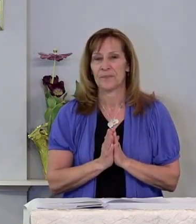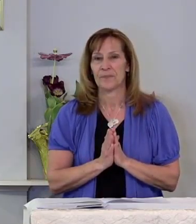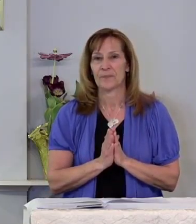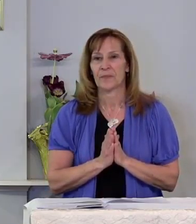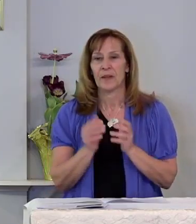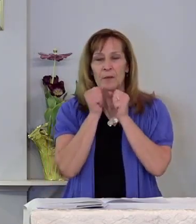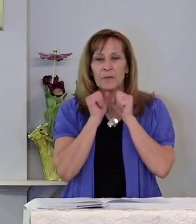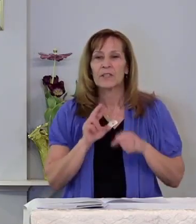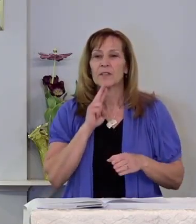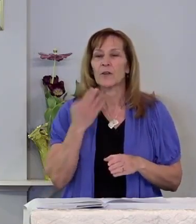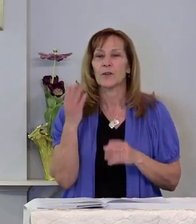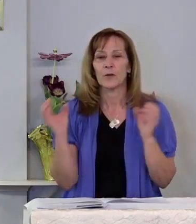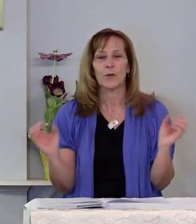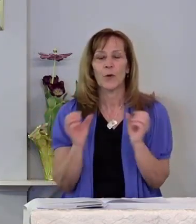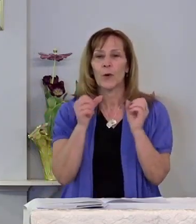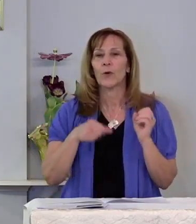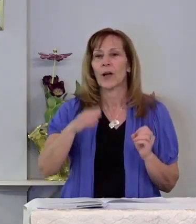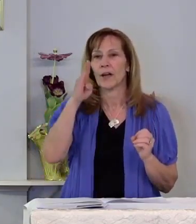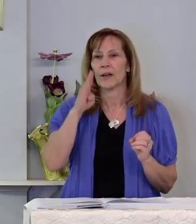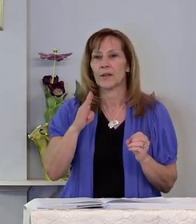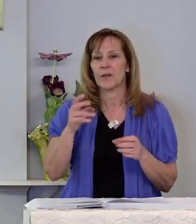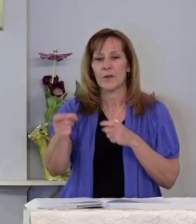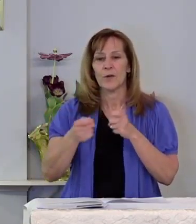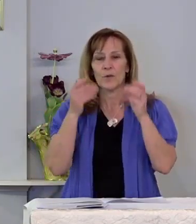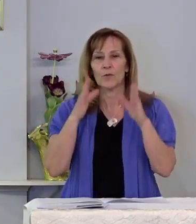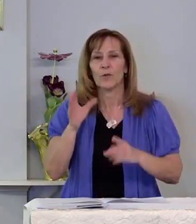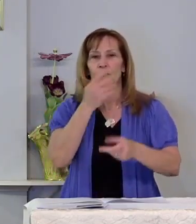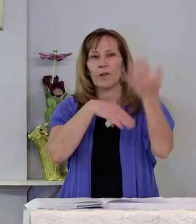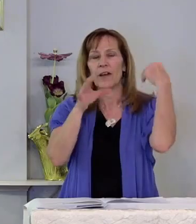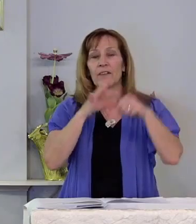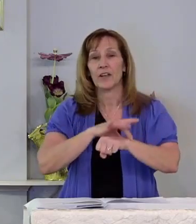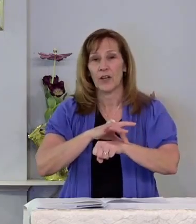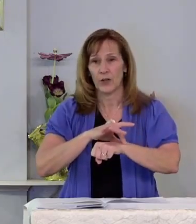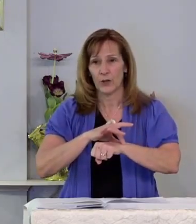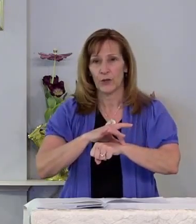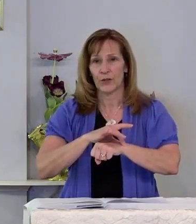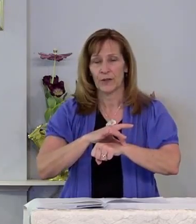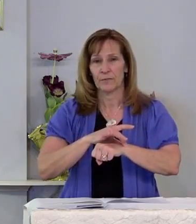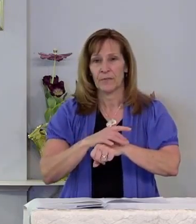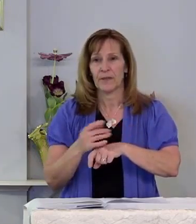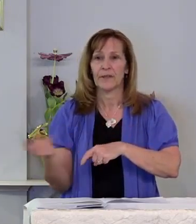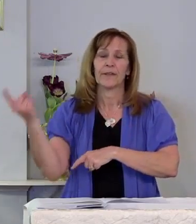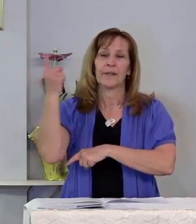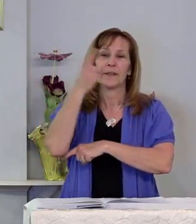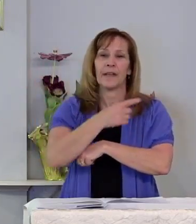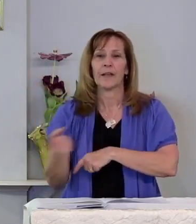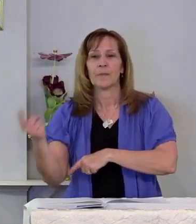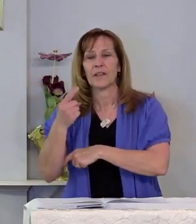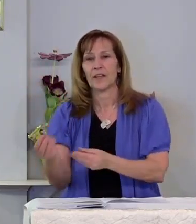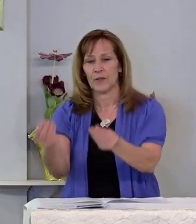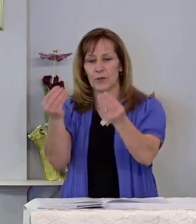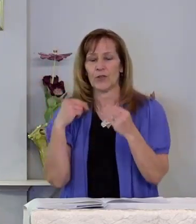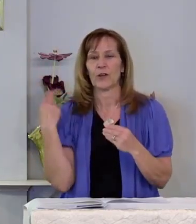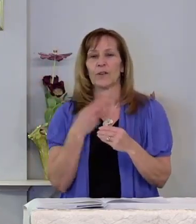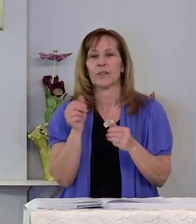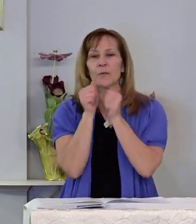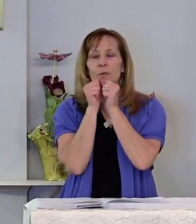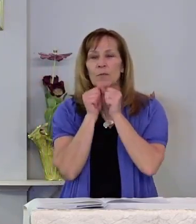life of Christ our Lord. Amen. The peace of the Lord be with you always.